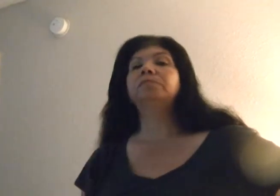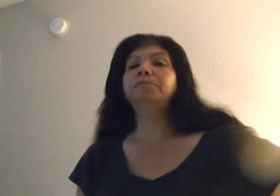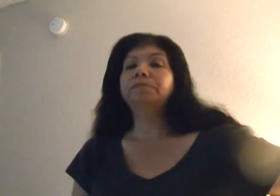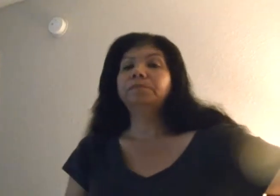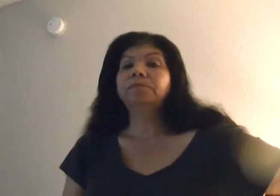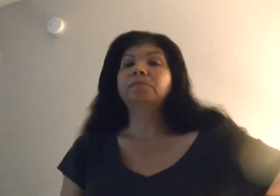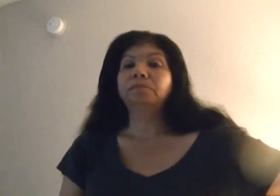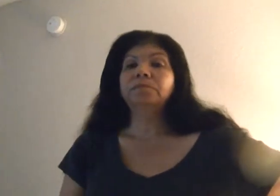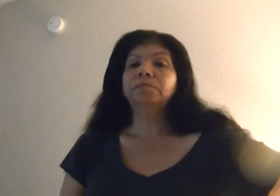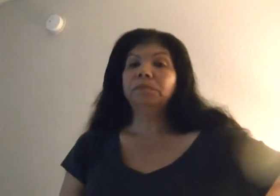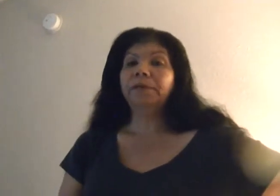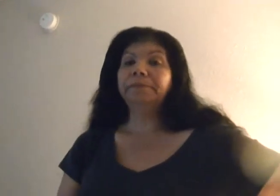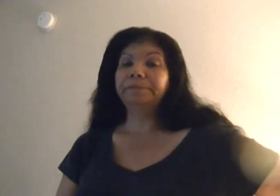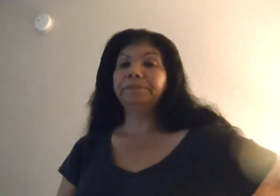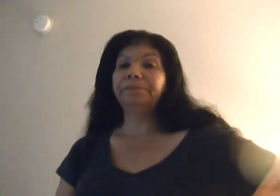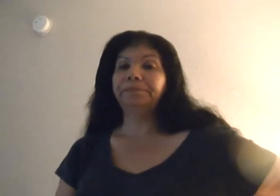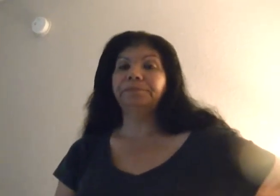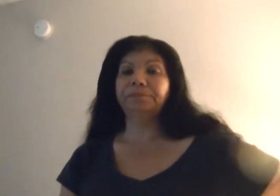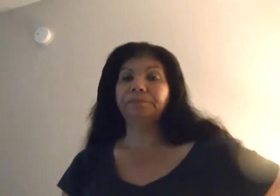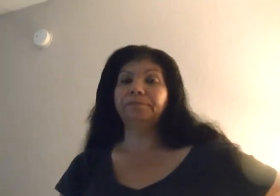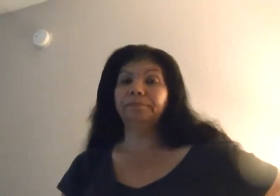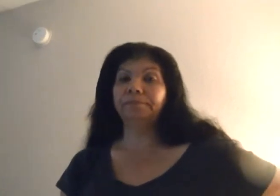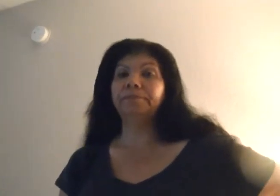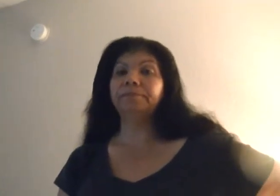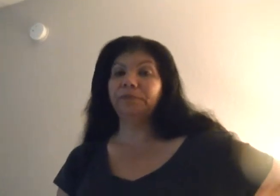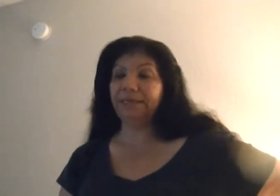God is perfected in us. Yeah. That means he loves us. Yes, he